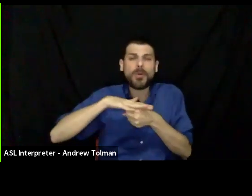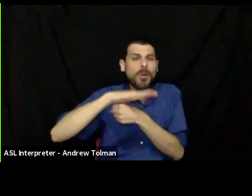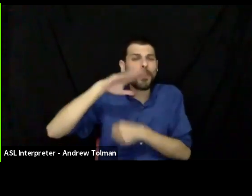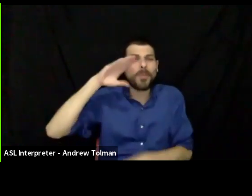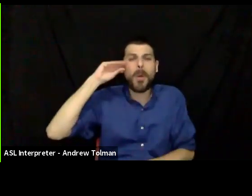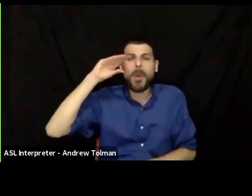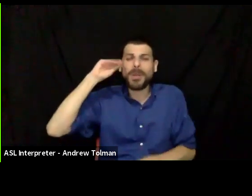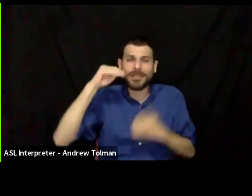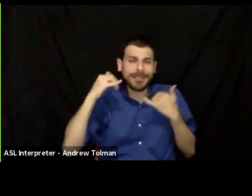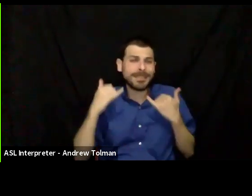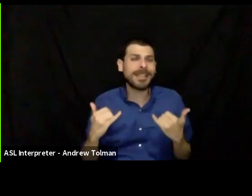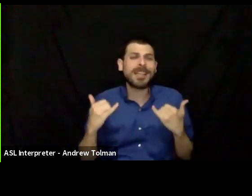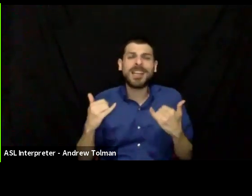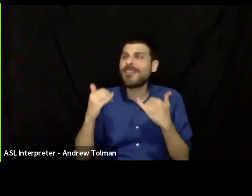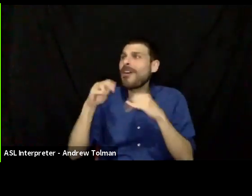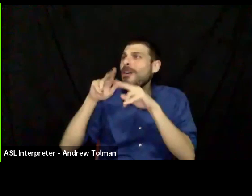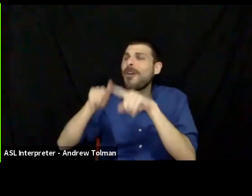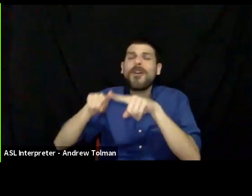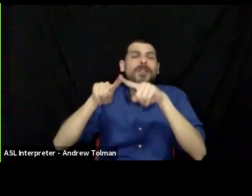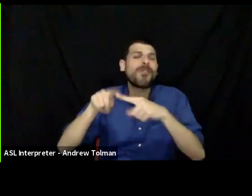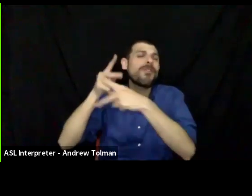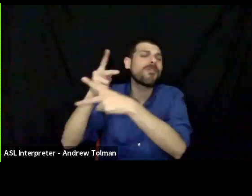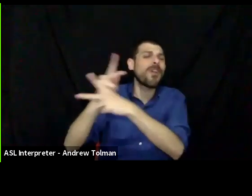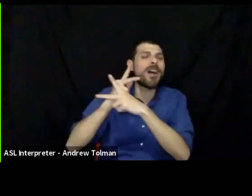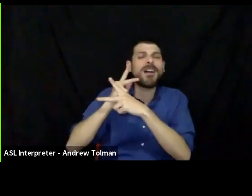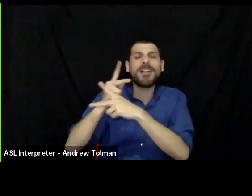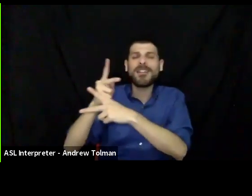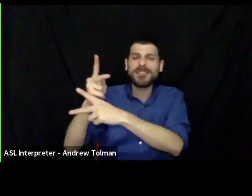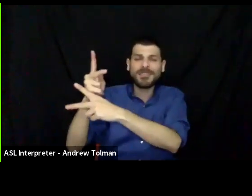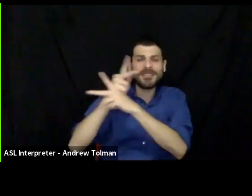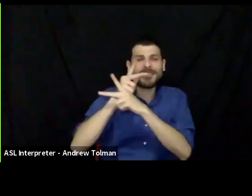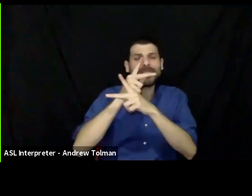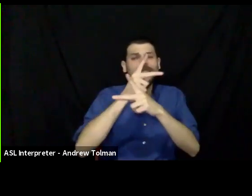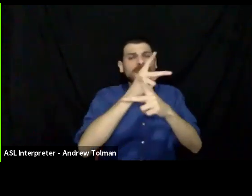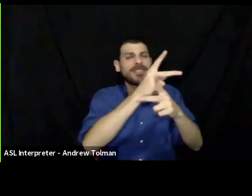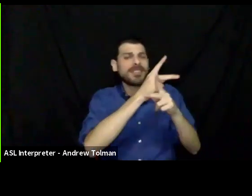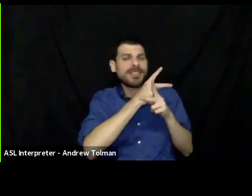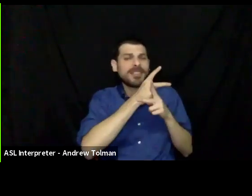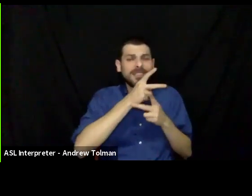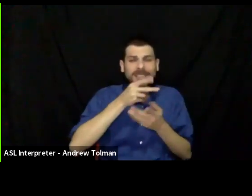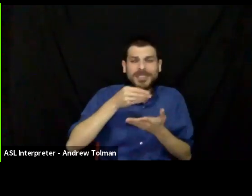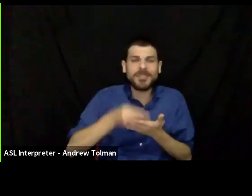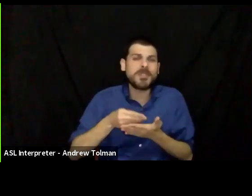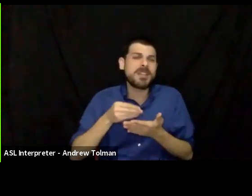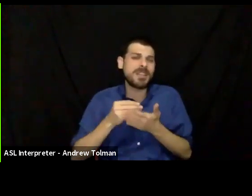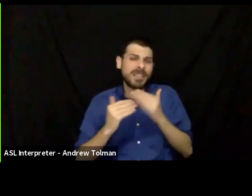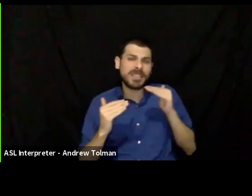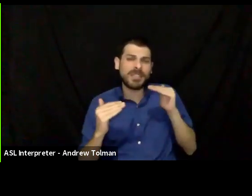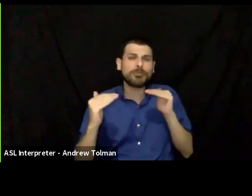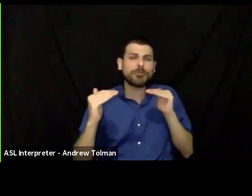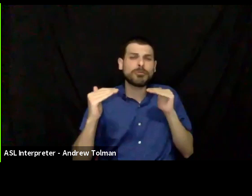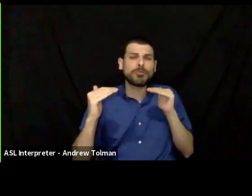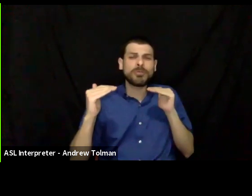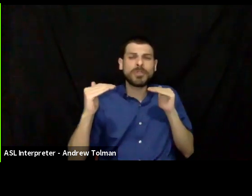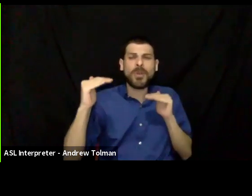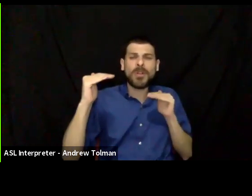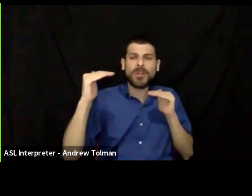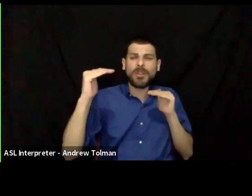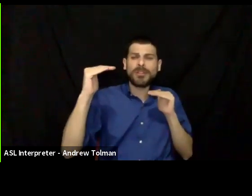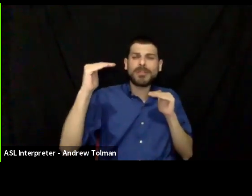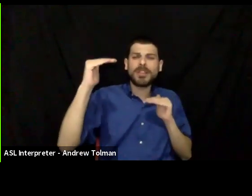local boys on borrowed funds, scales growing, they